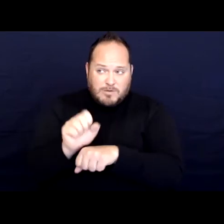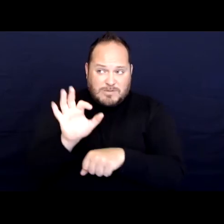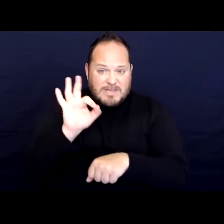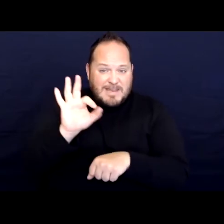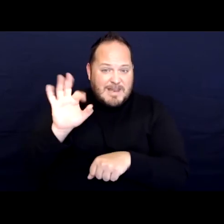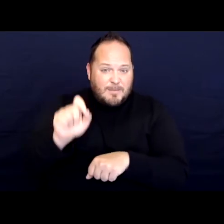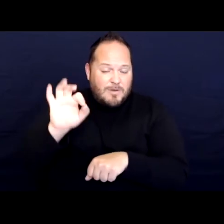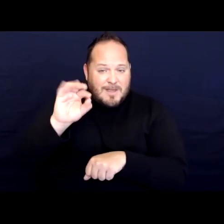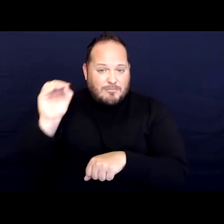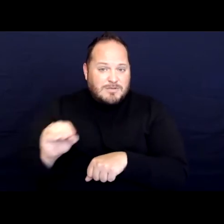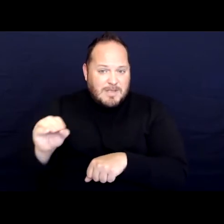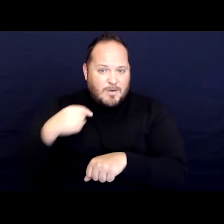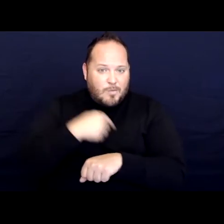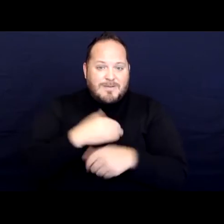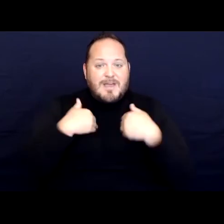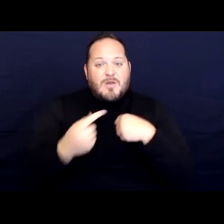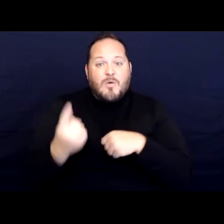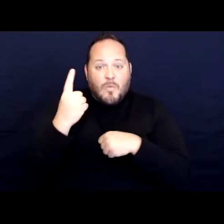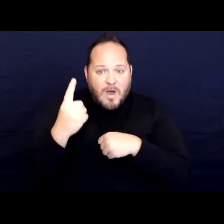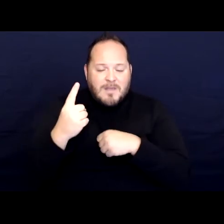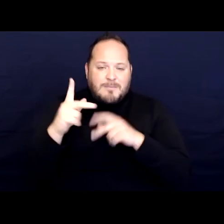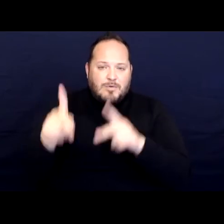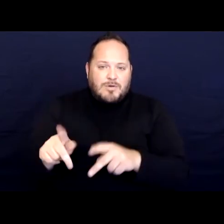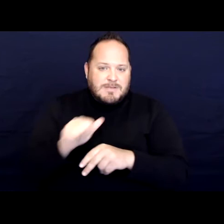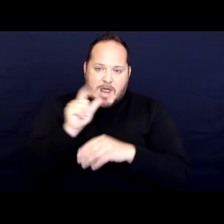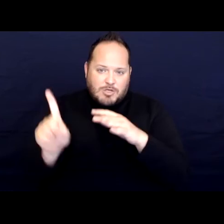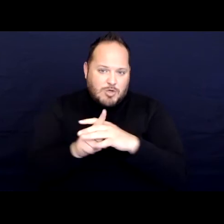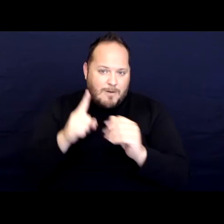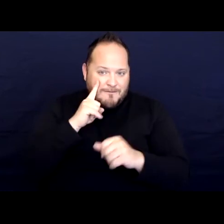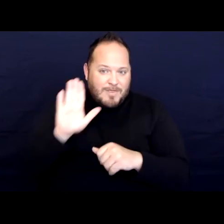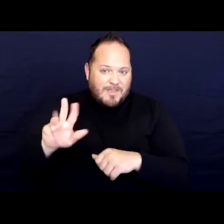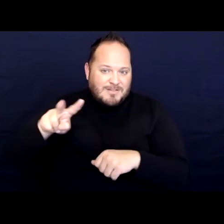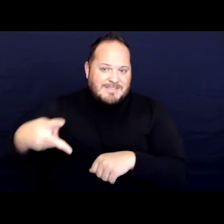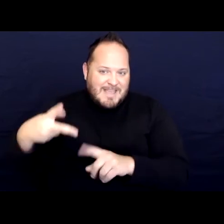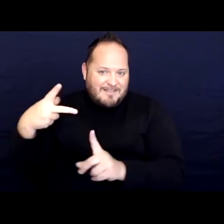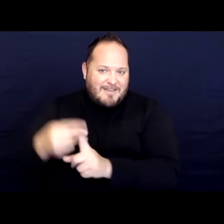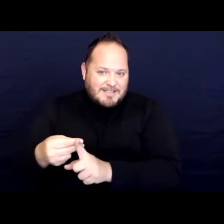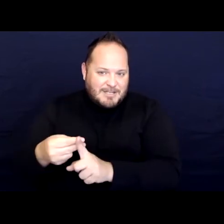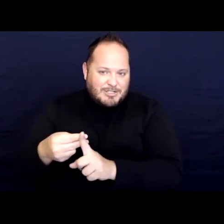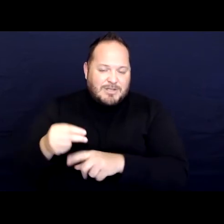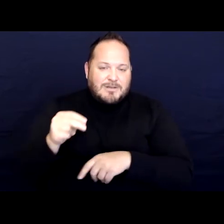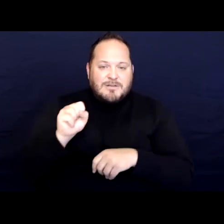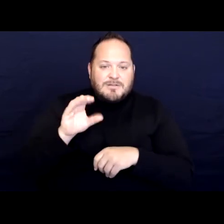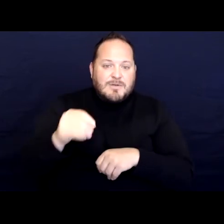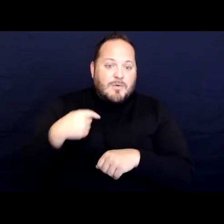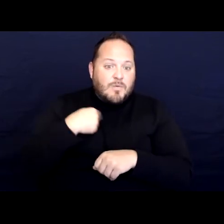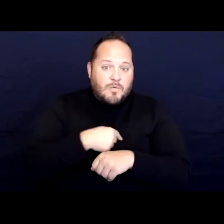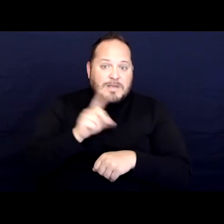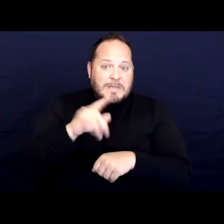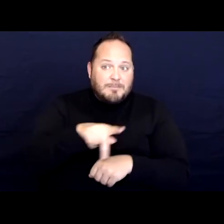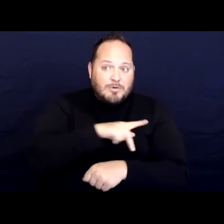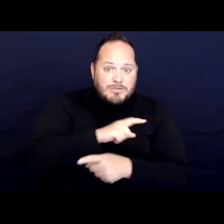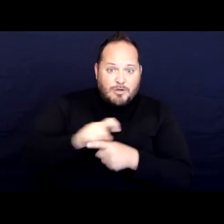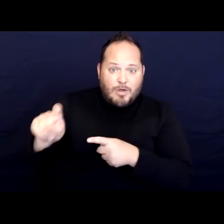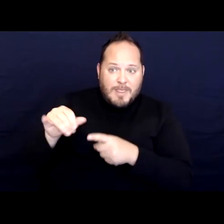99.9%. We had one no show for a second vaccination. And we personally called that person